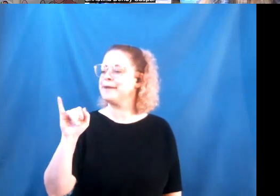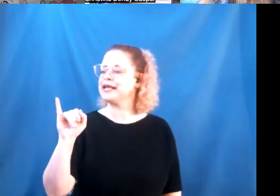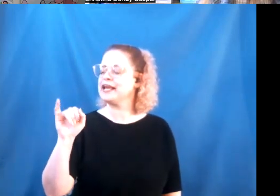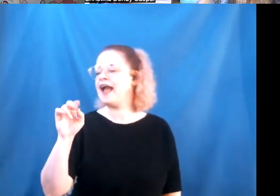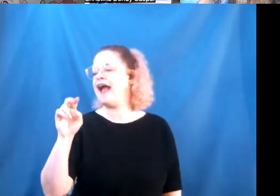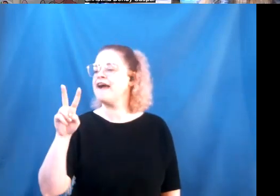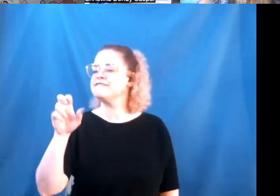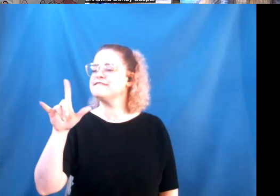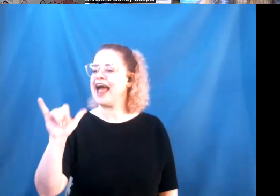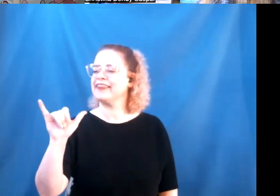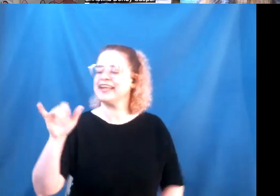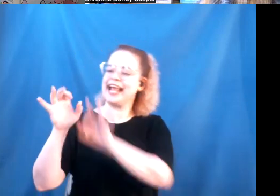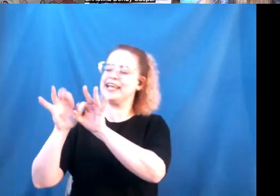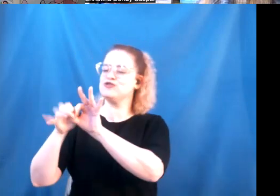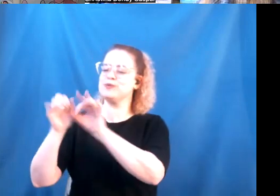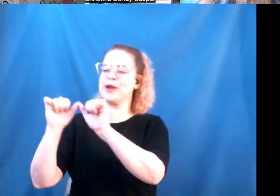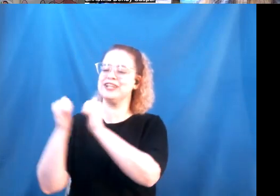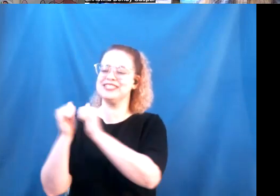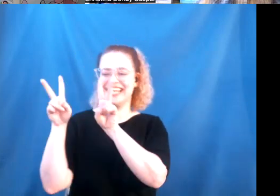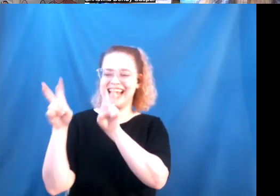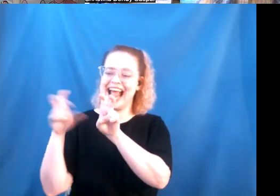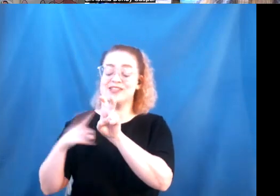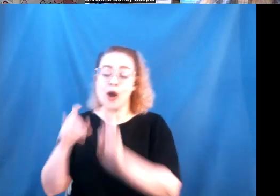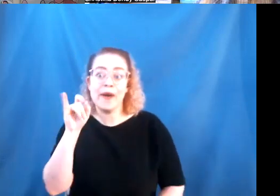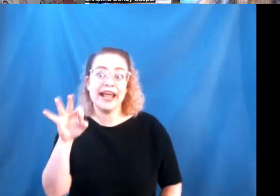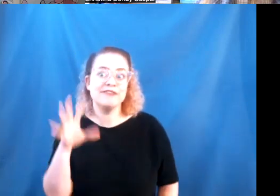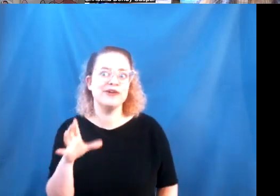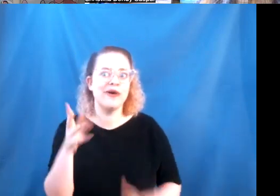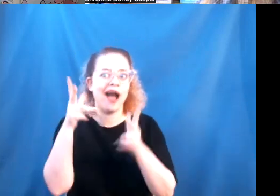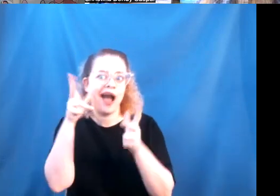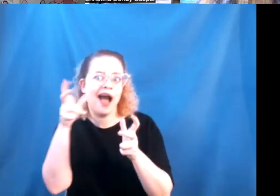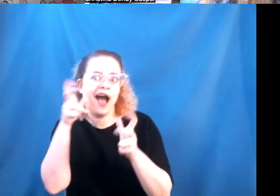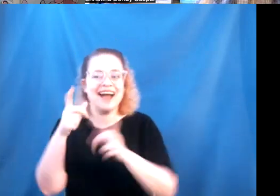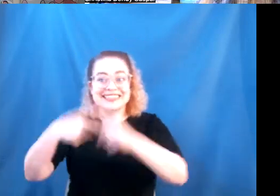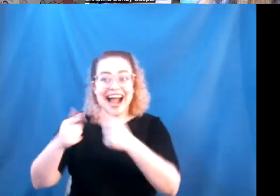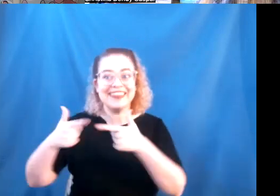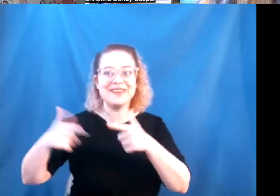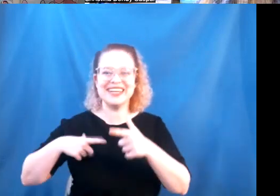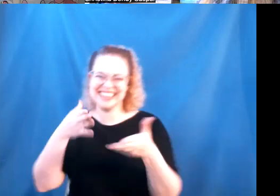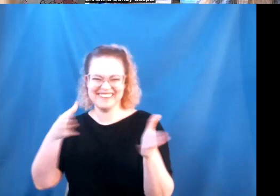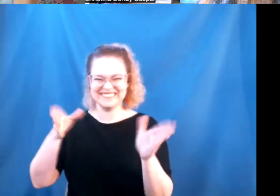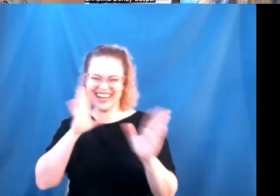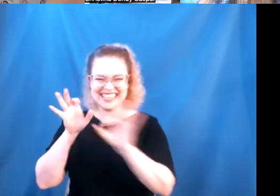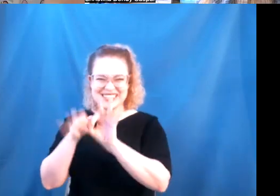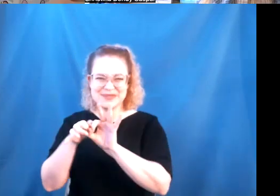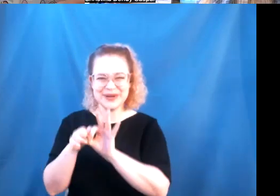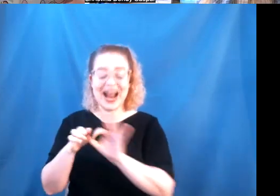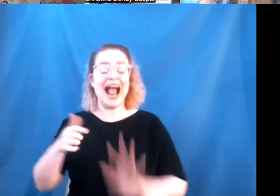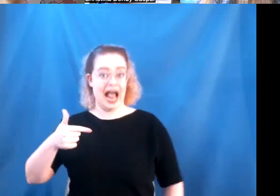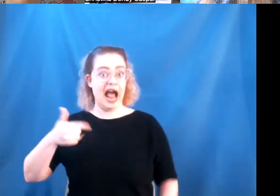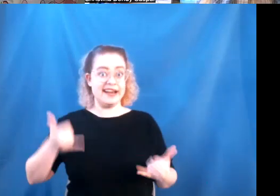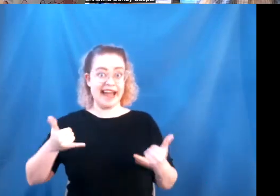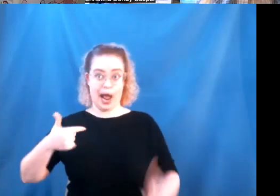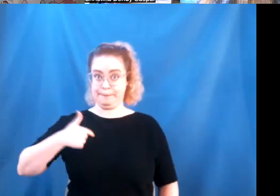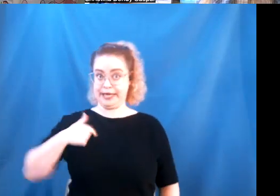you will be able to tune in to Anne. Without further ado, boys and girls, I'm going to step aside and allow Christina to